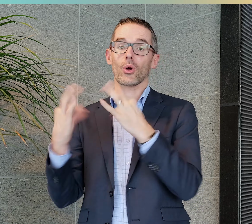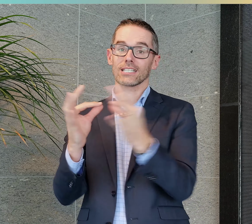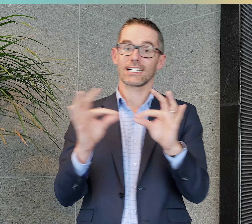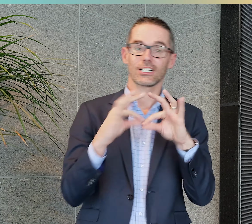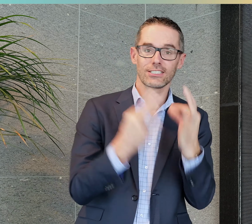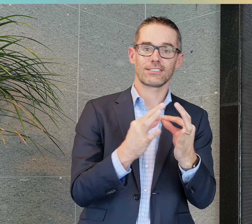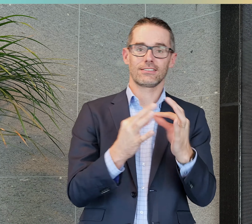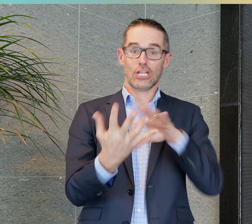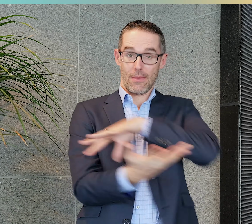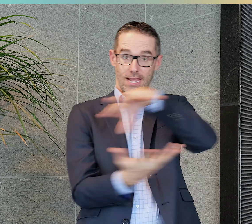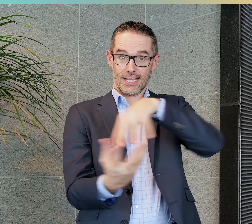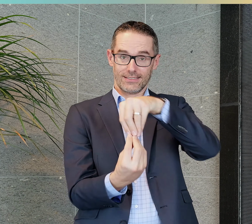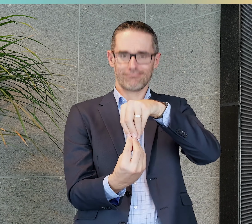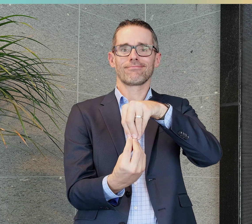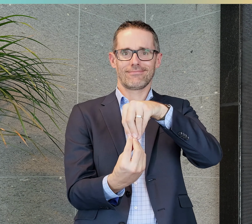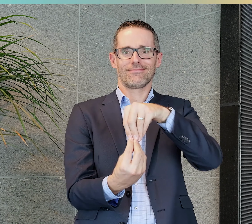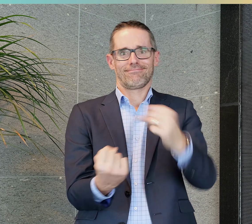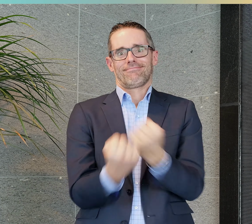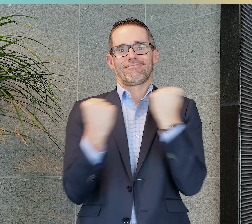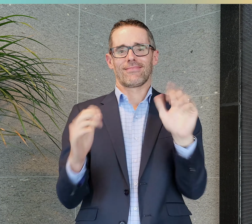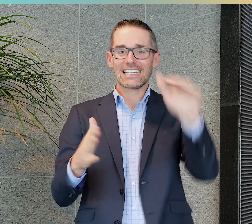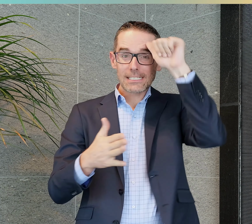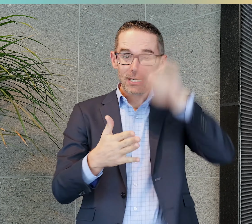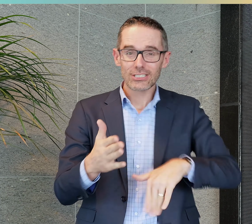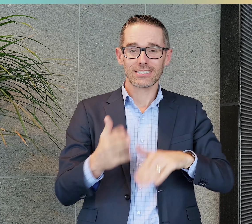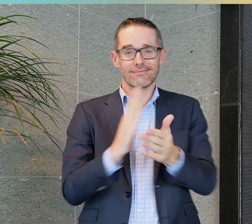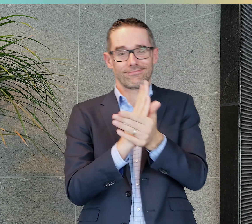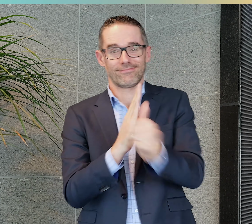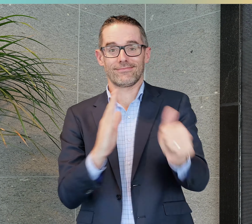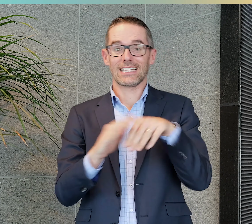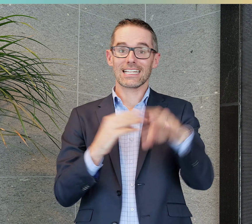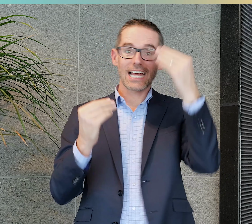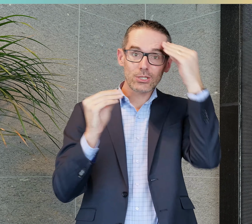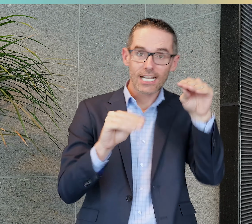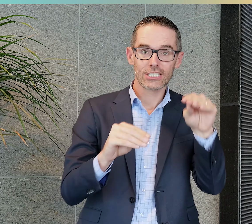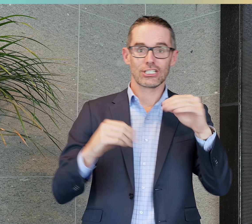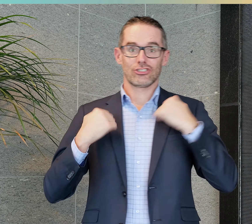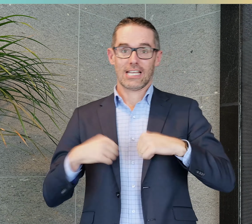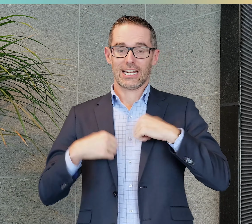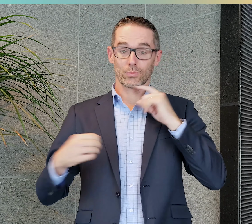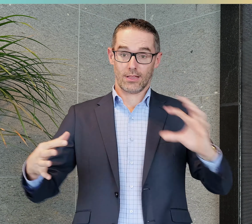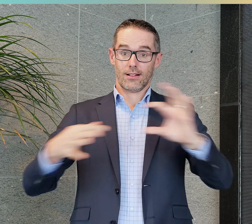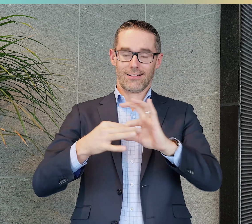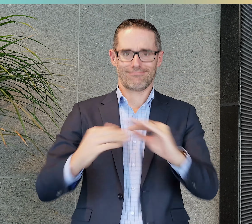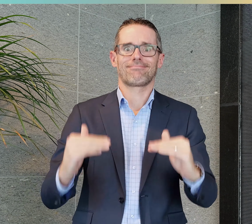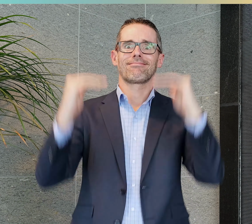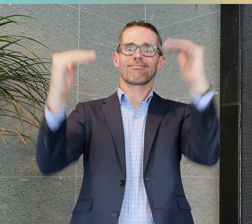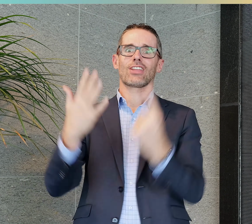Both organisations combined have a strength of experience and knowledge in training and education.